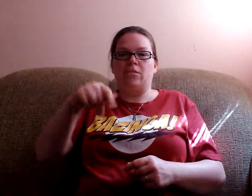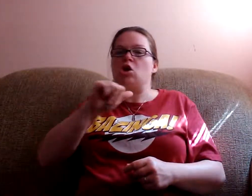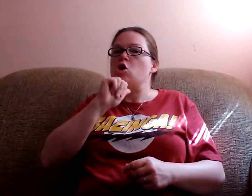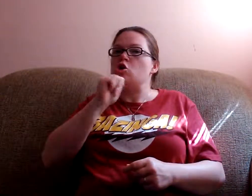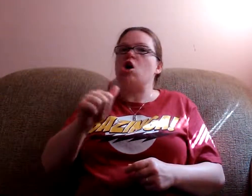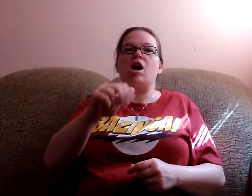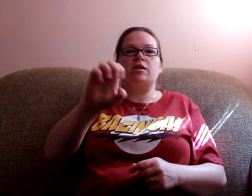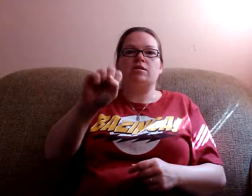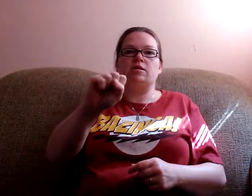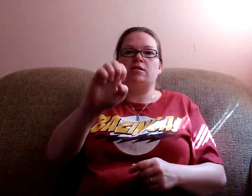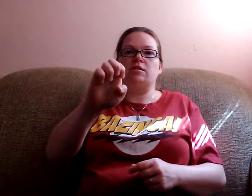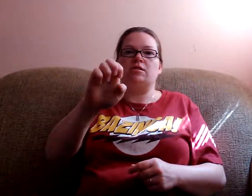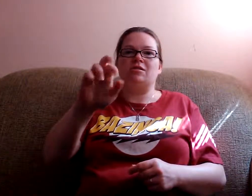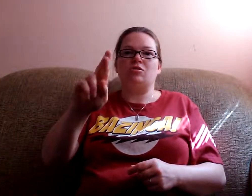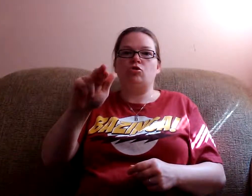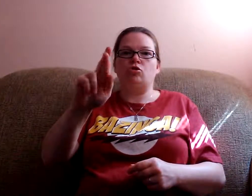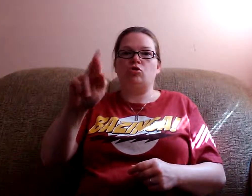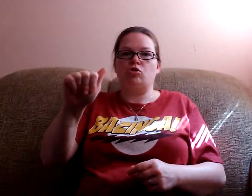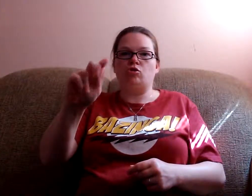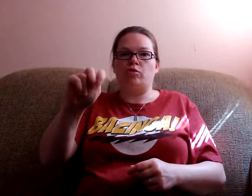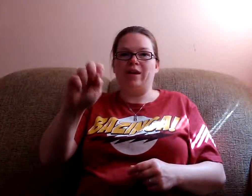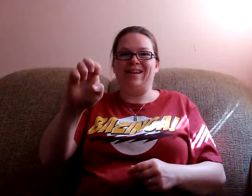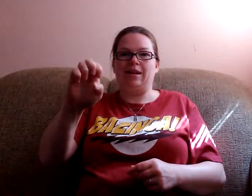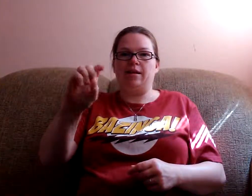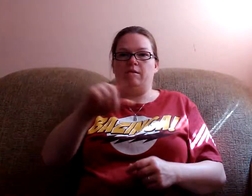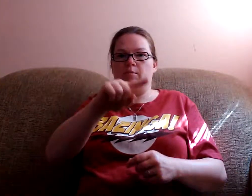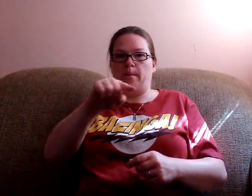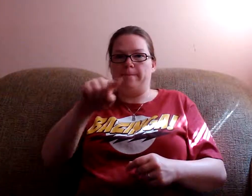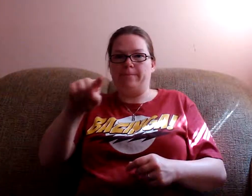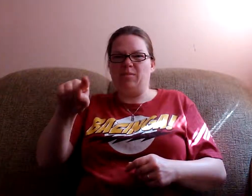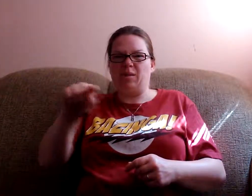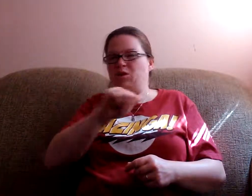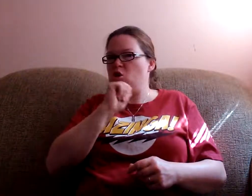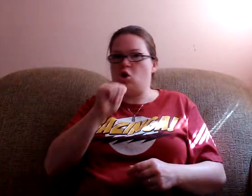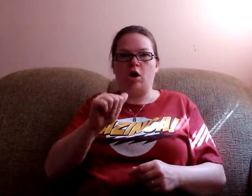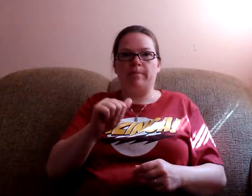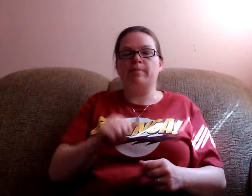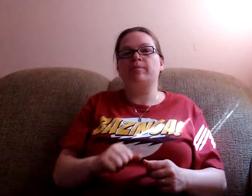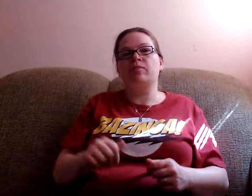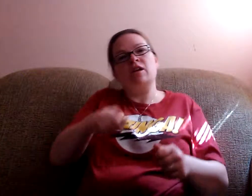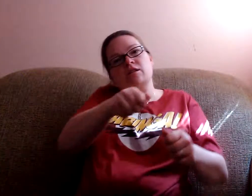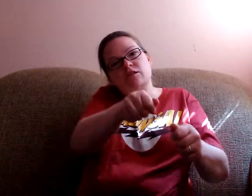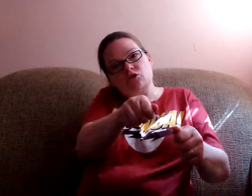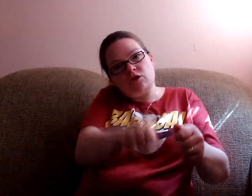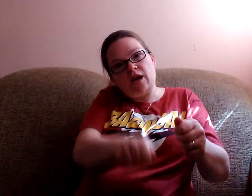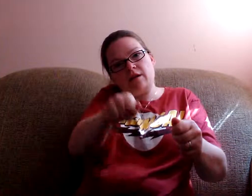and put some water on the blade so you get a smooth cut, and then you cut the rolls up, and you'll end up